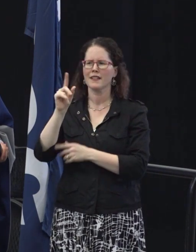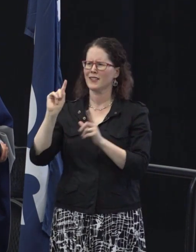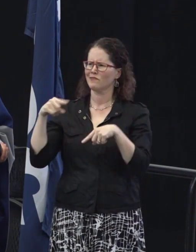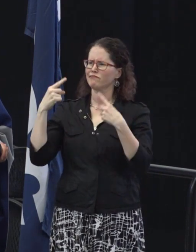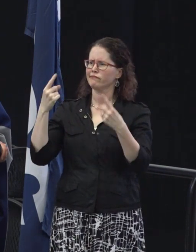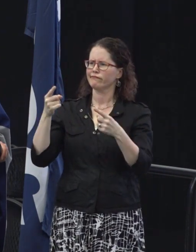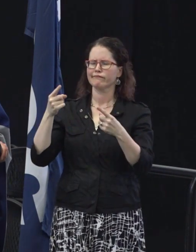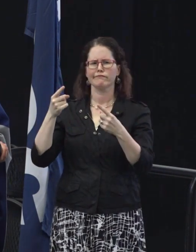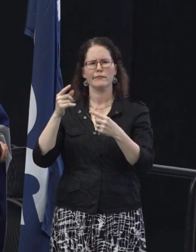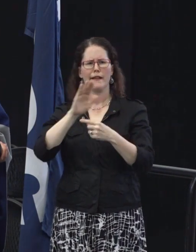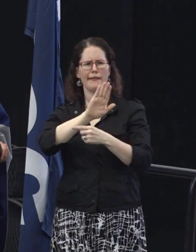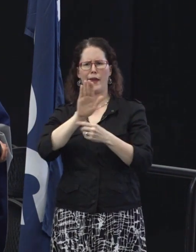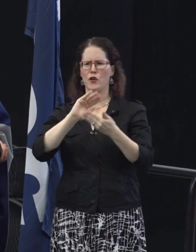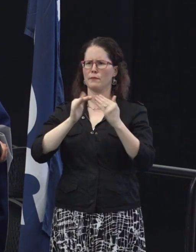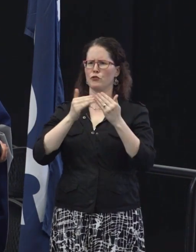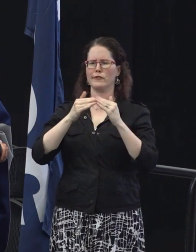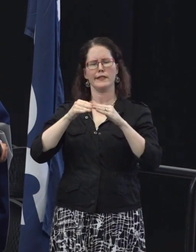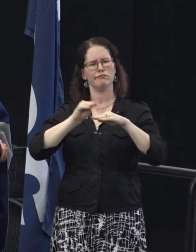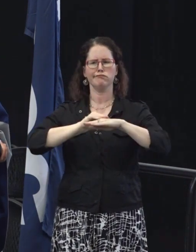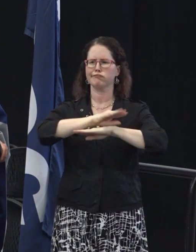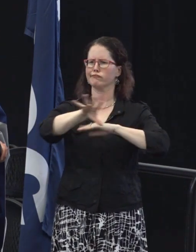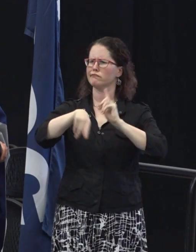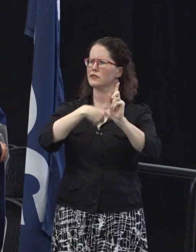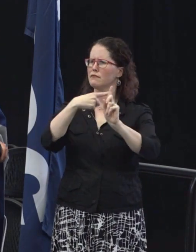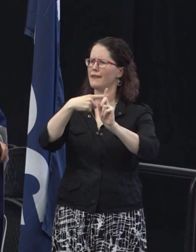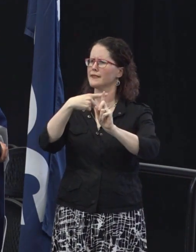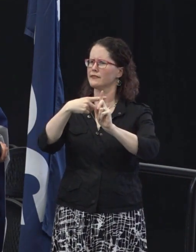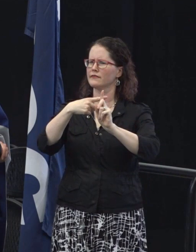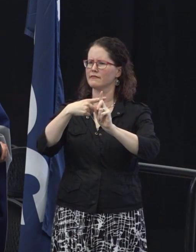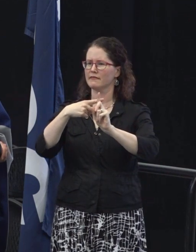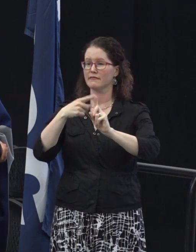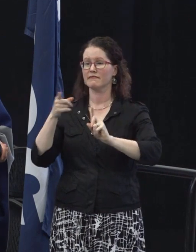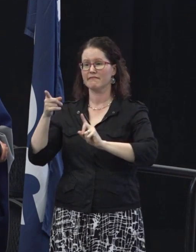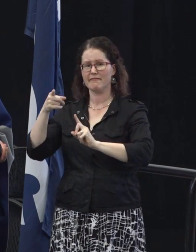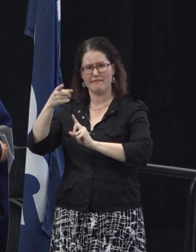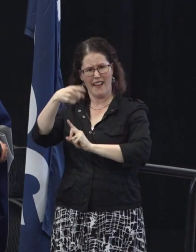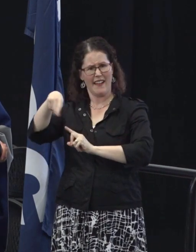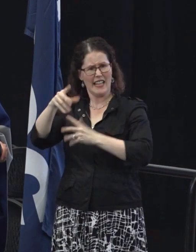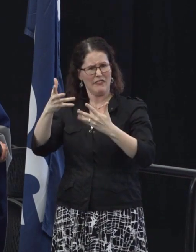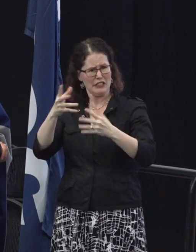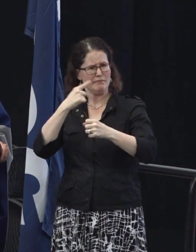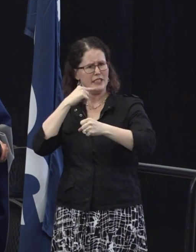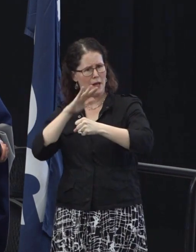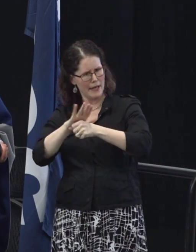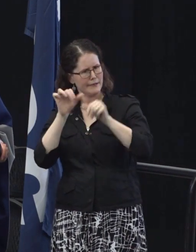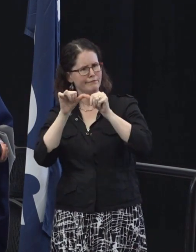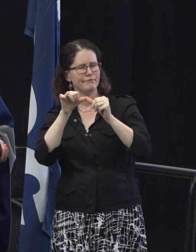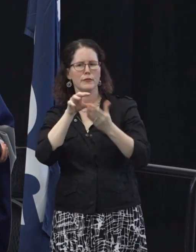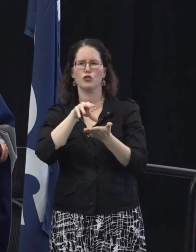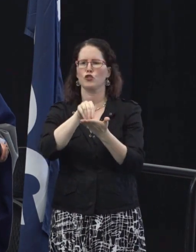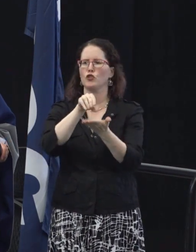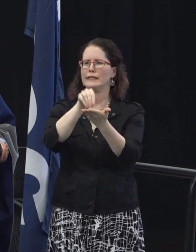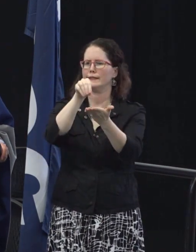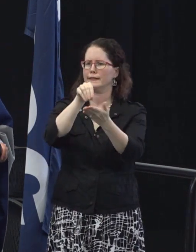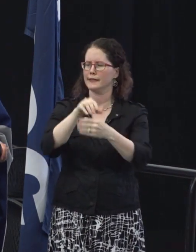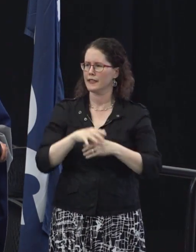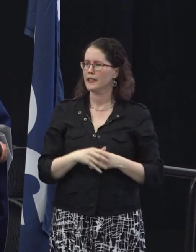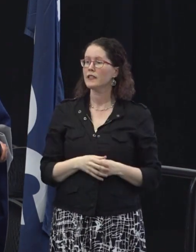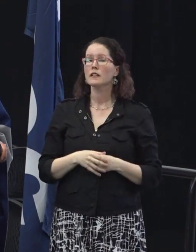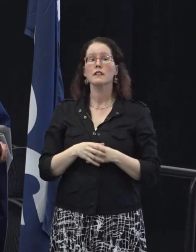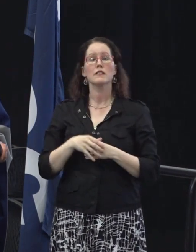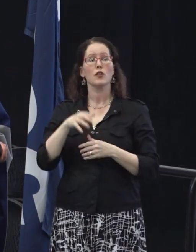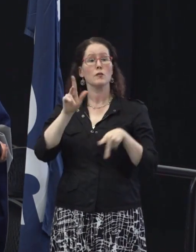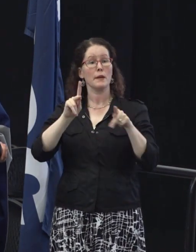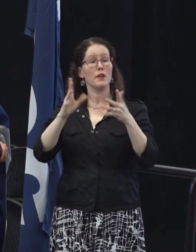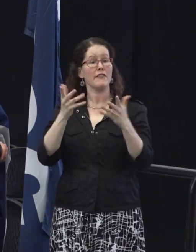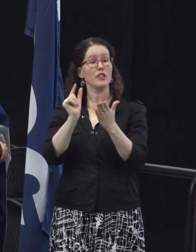their communities with their lifelong learning when faced with the unexpected. So I want to acknowledge our alumni